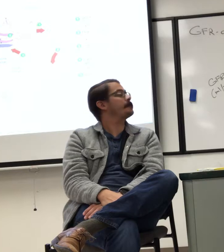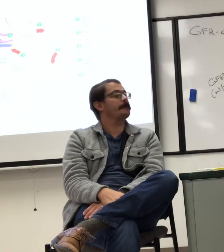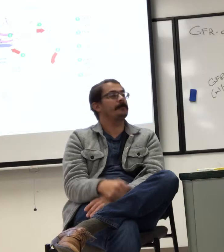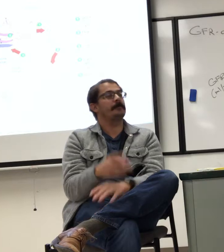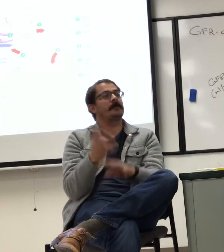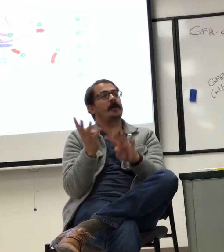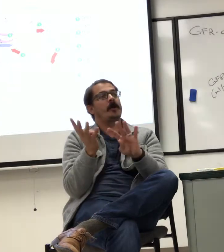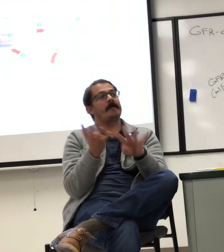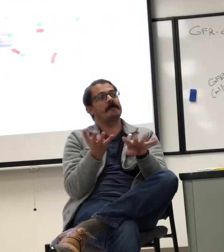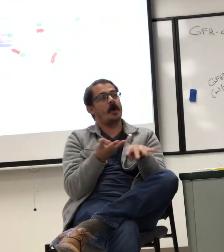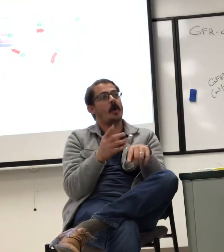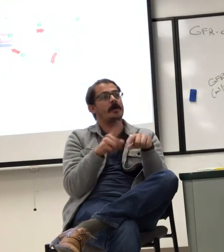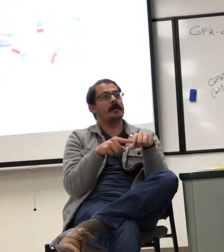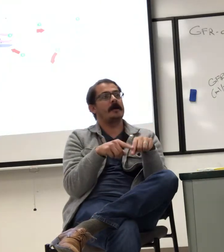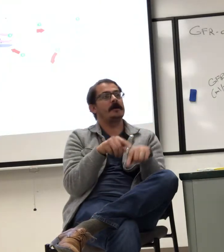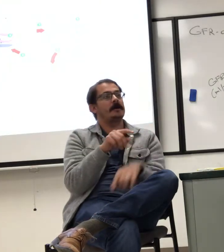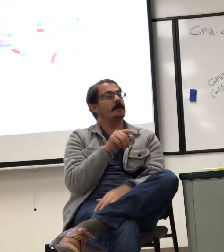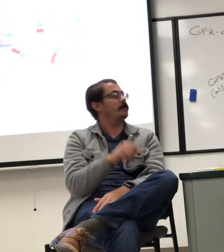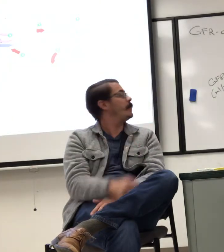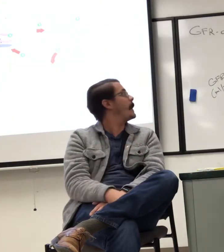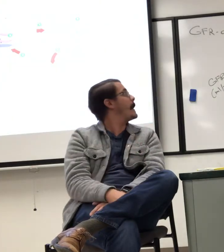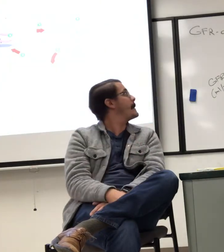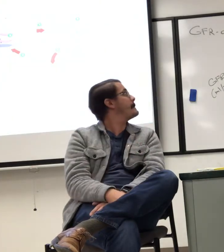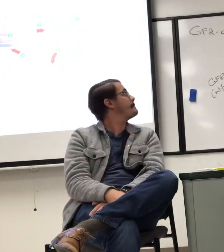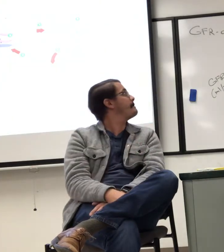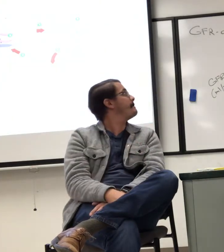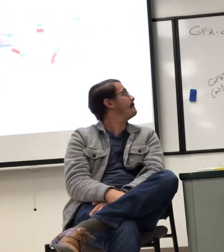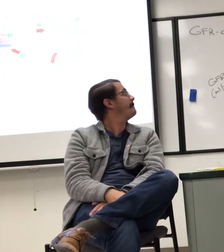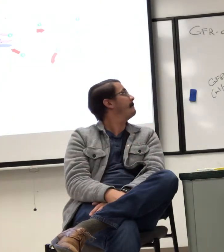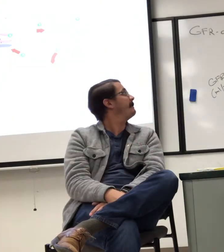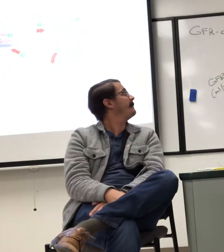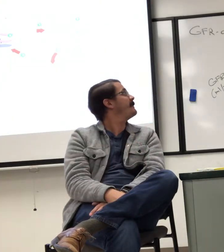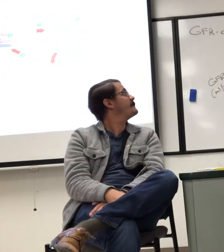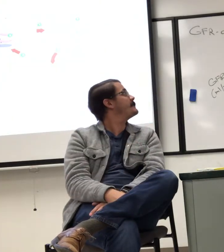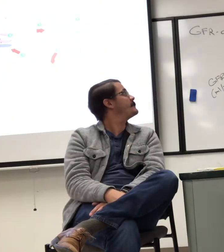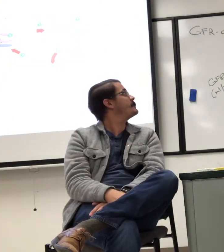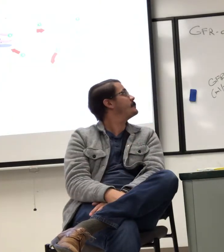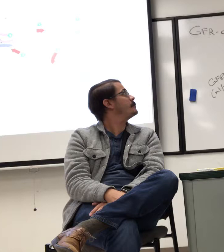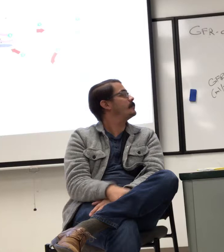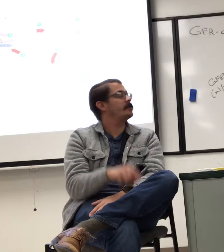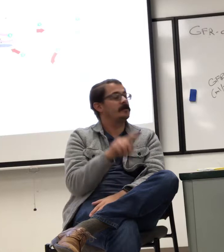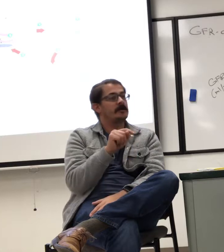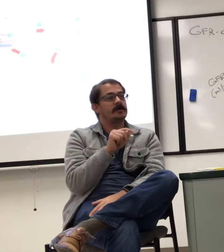flow-dependent tubuloglomerular feedback. I'll just call it tubuloglomerular